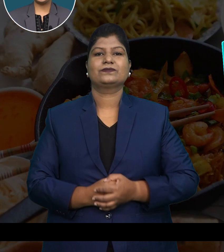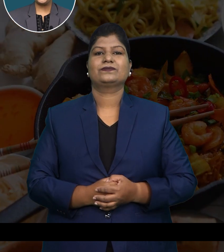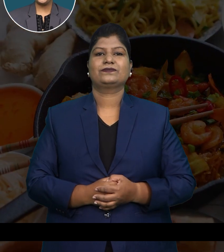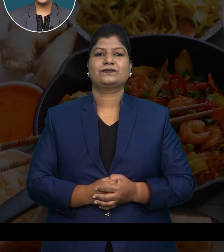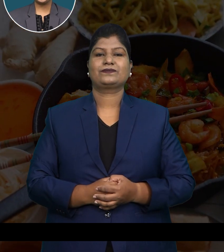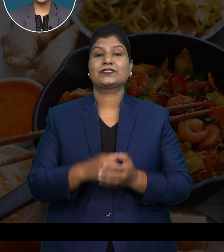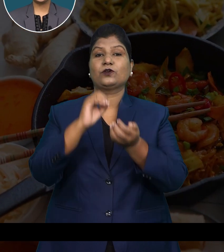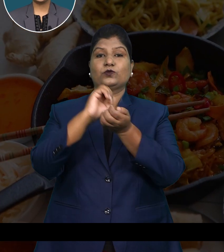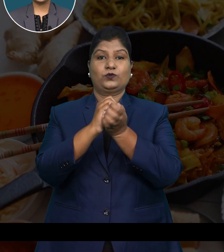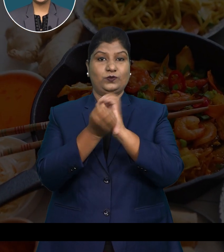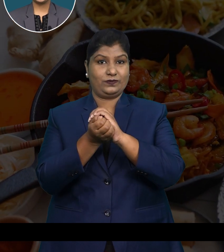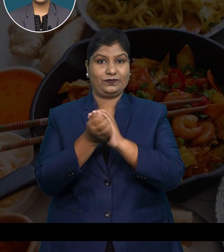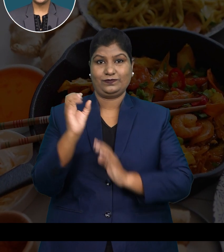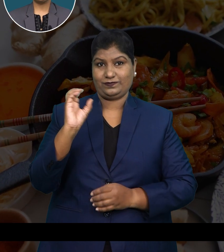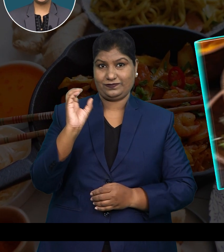laddu,